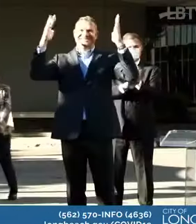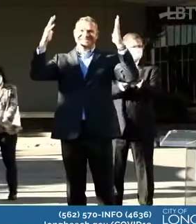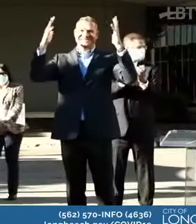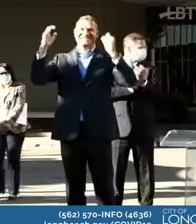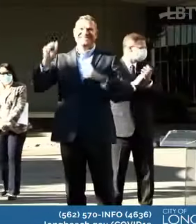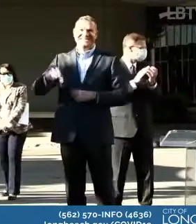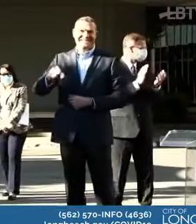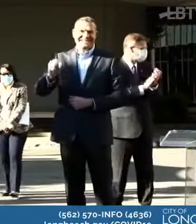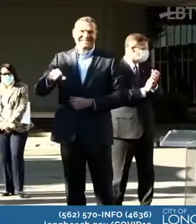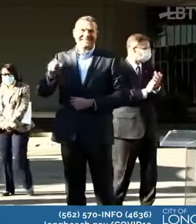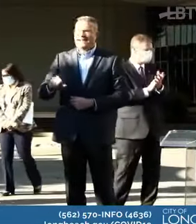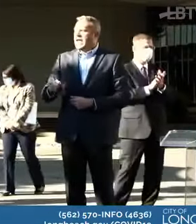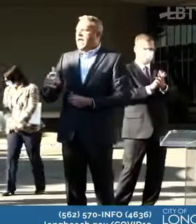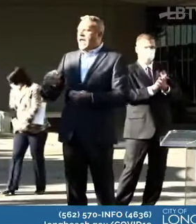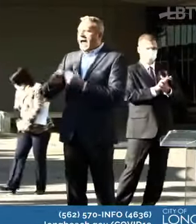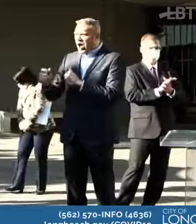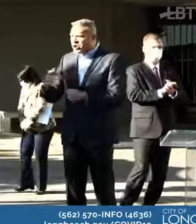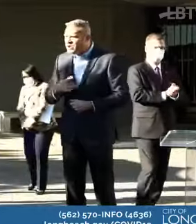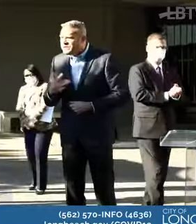Tell us how you're feeling.